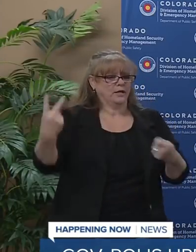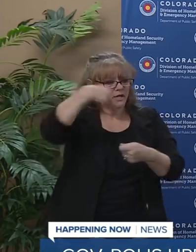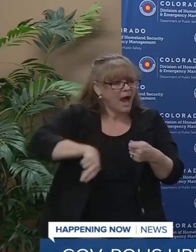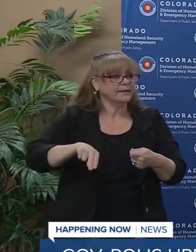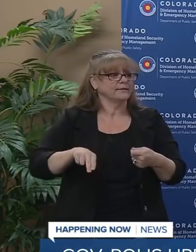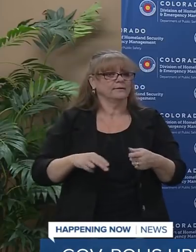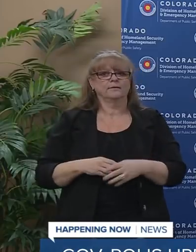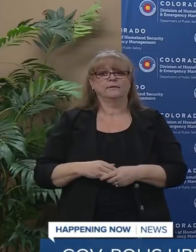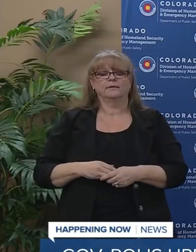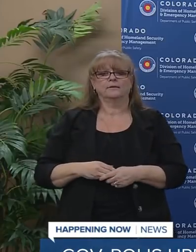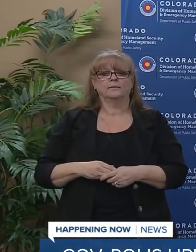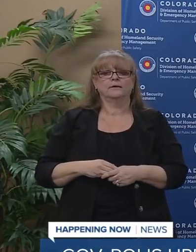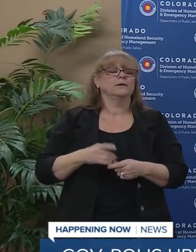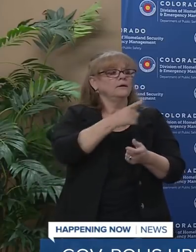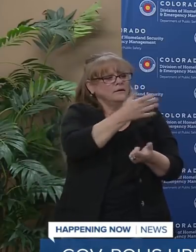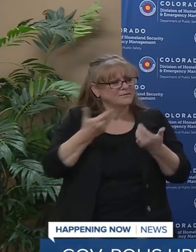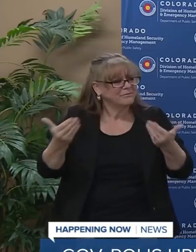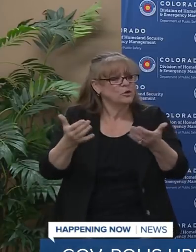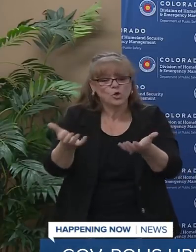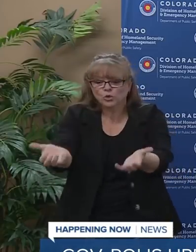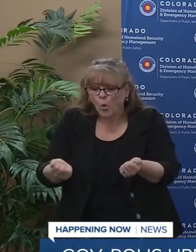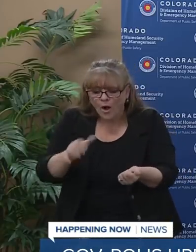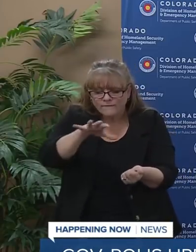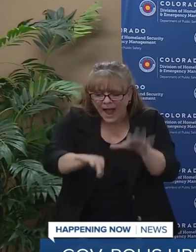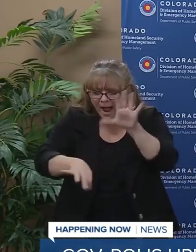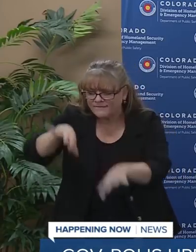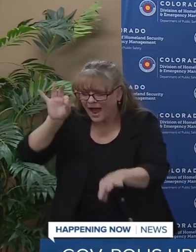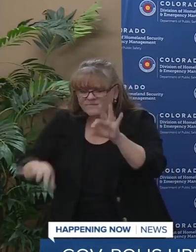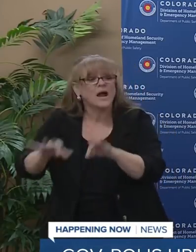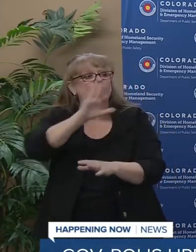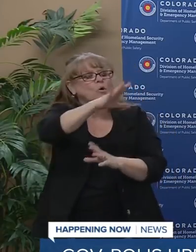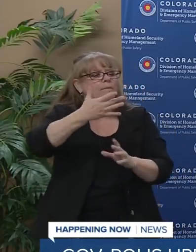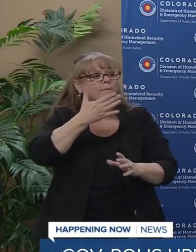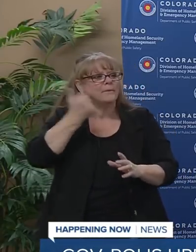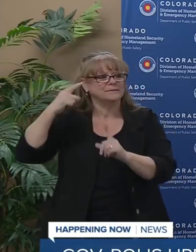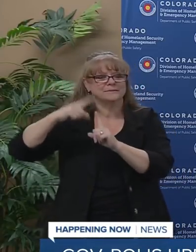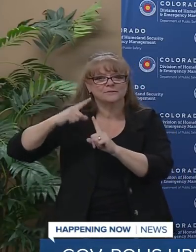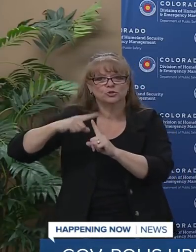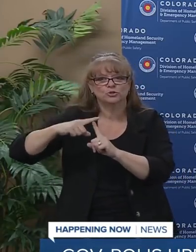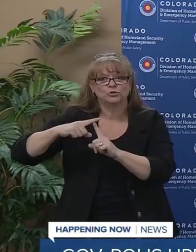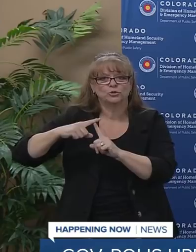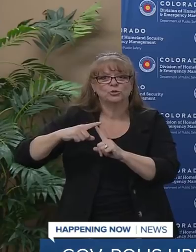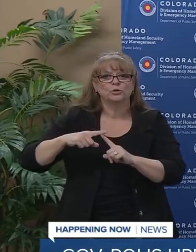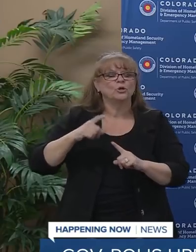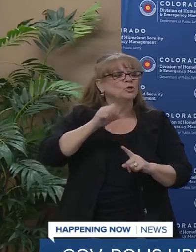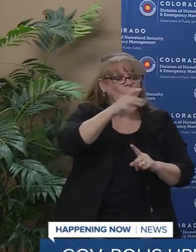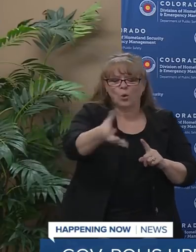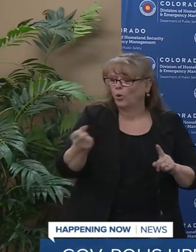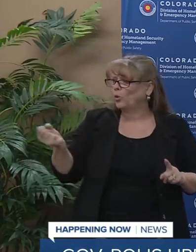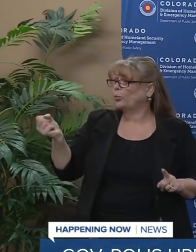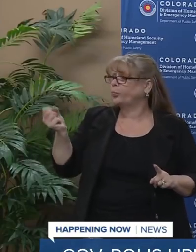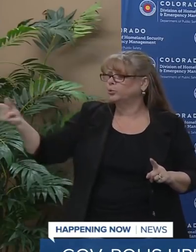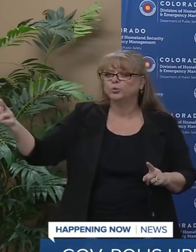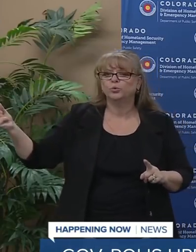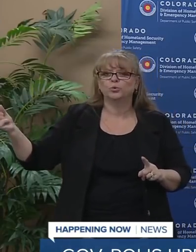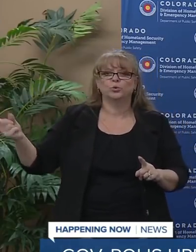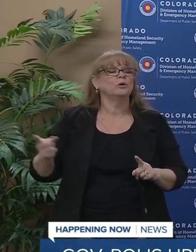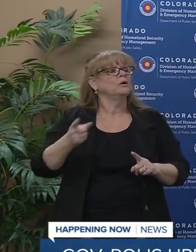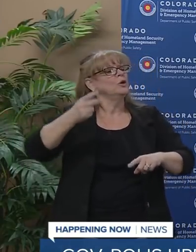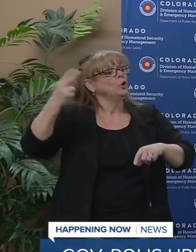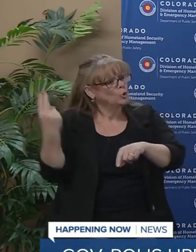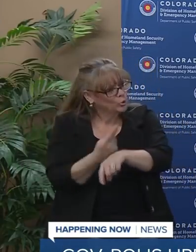closet, finally, you don't have to throw them out like you thought you would. You now can make something that can save lives out of them. This, if you